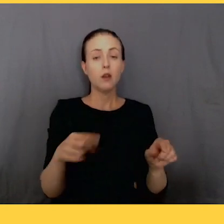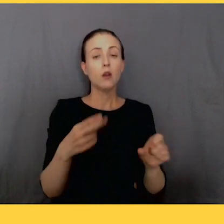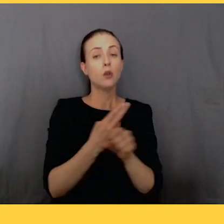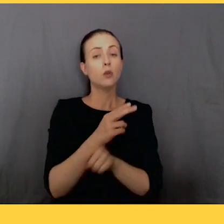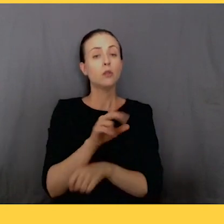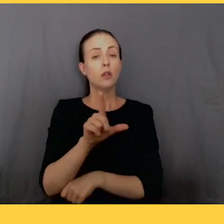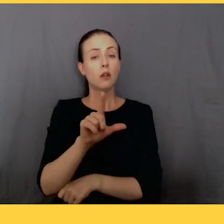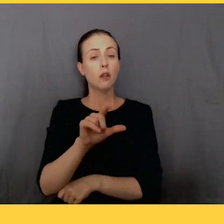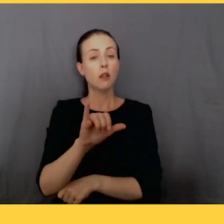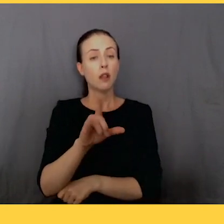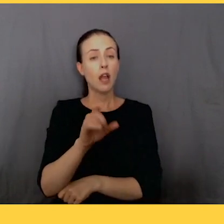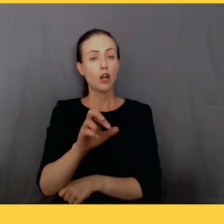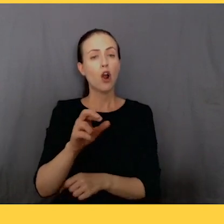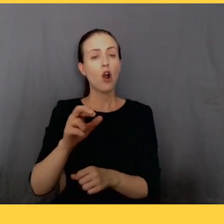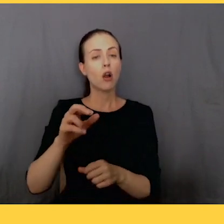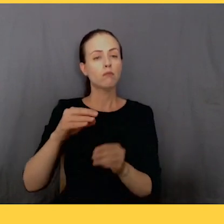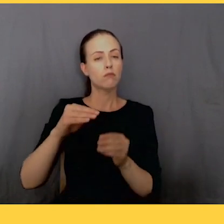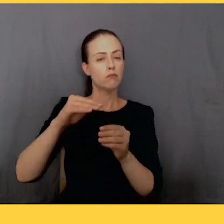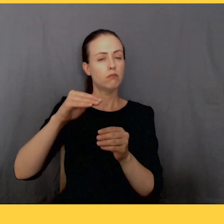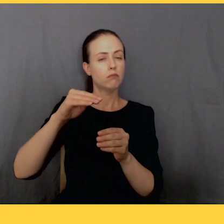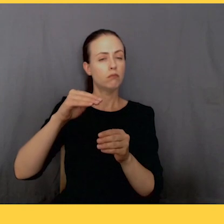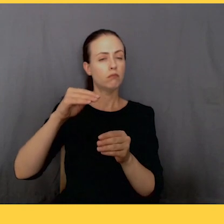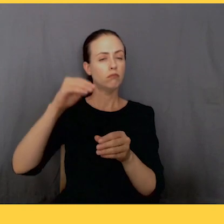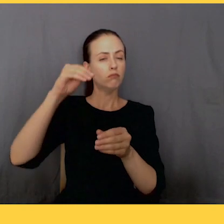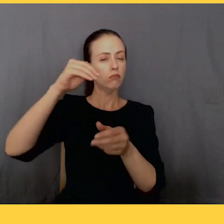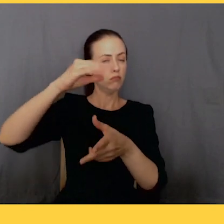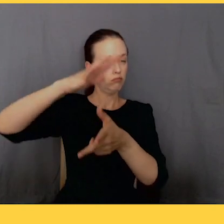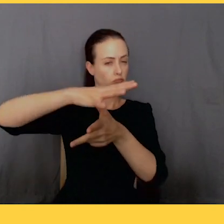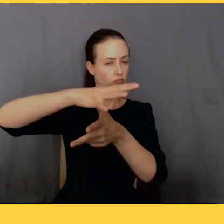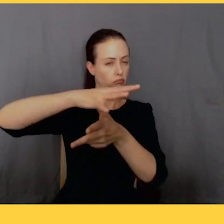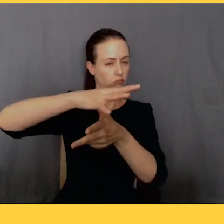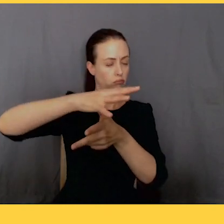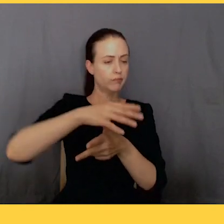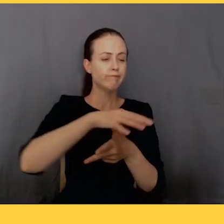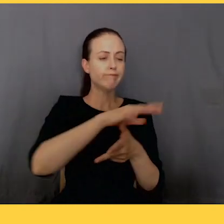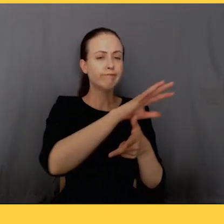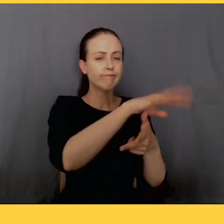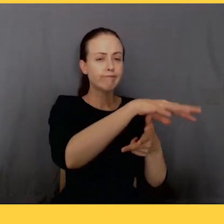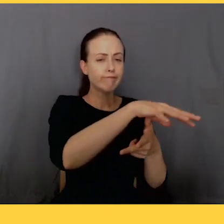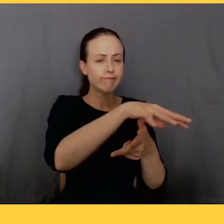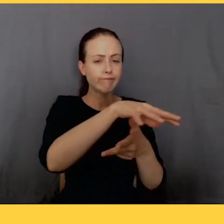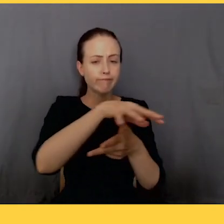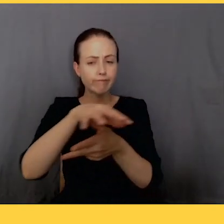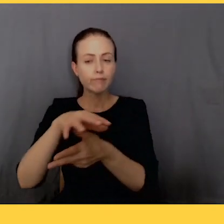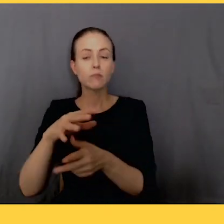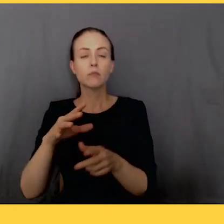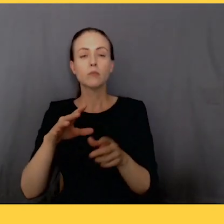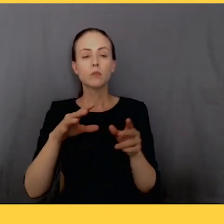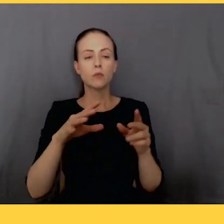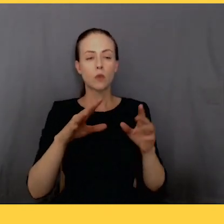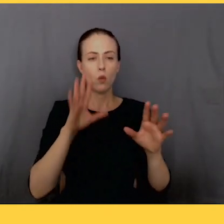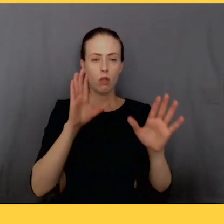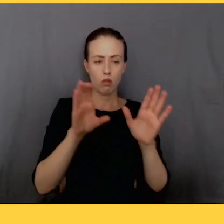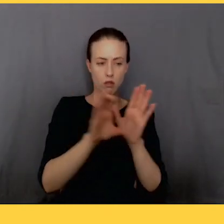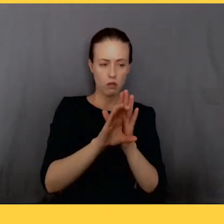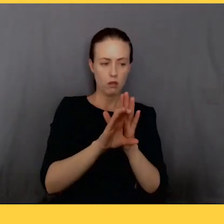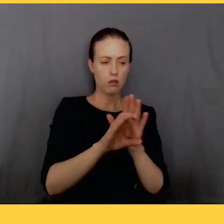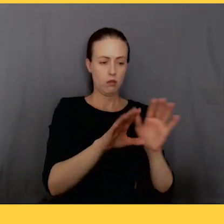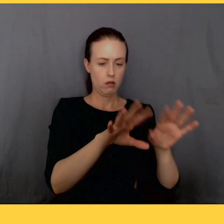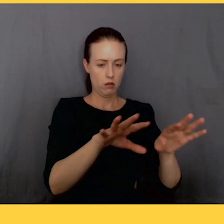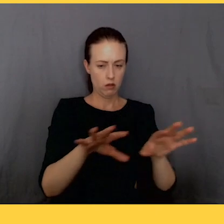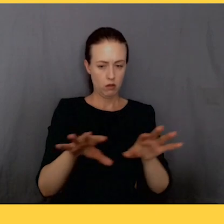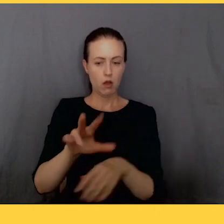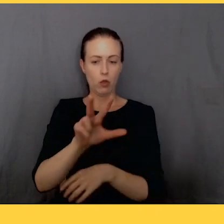that are mounted on helicopters, and it will capture a three-dimensional profile of our transmission line, including all the